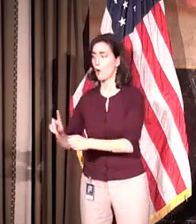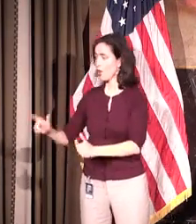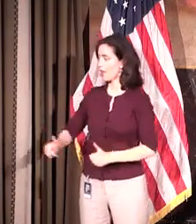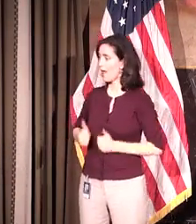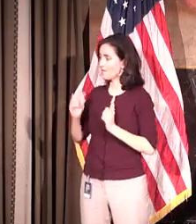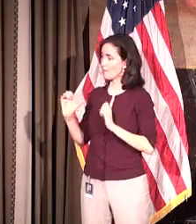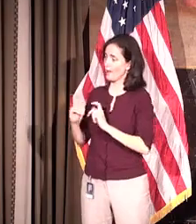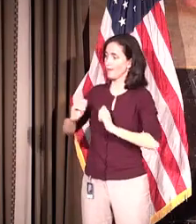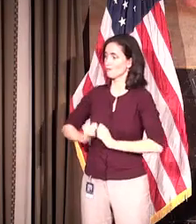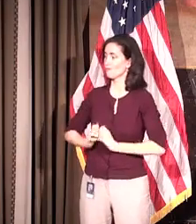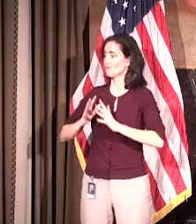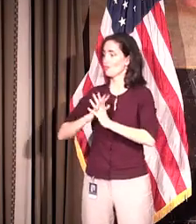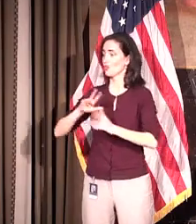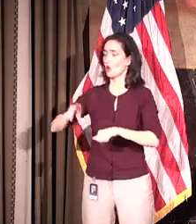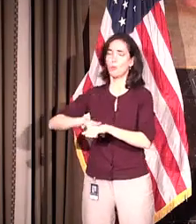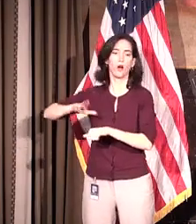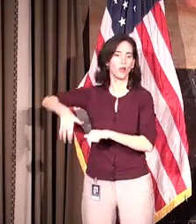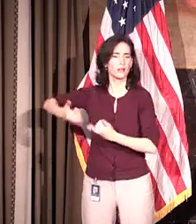3,083